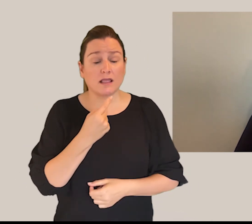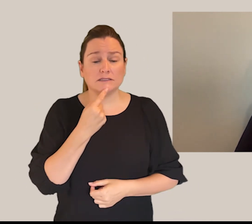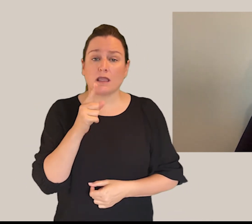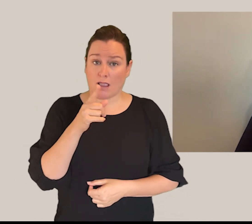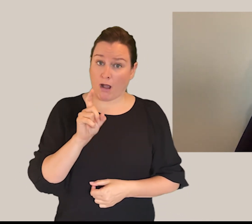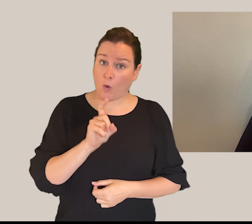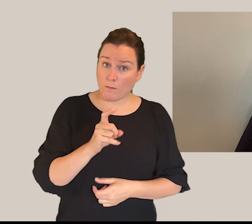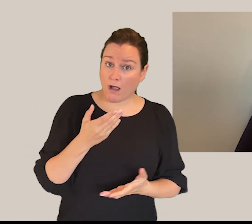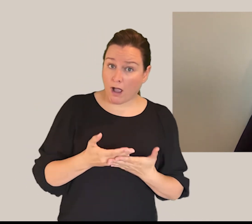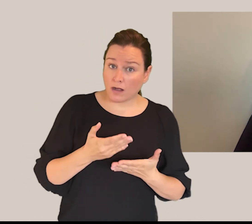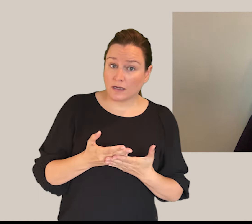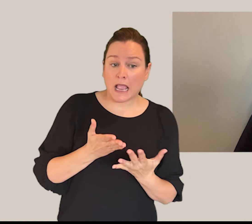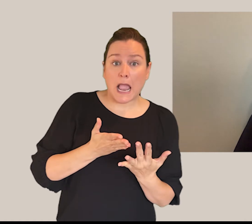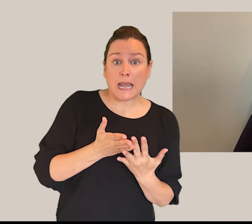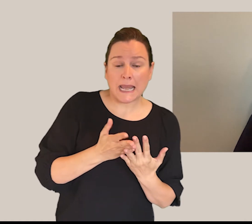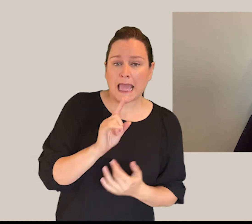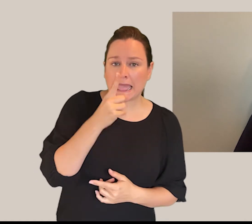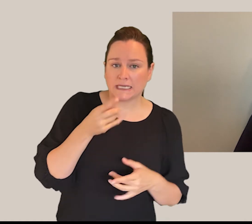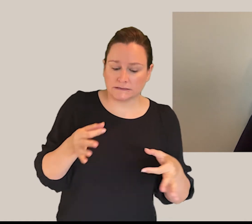proof of vaccination,